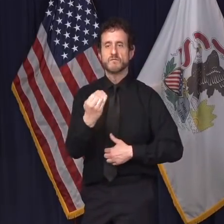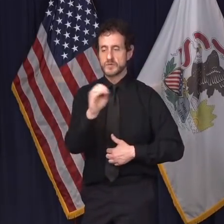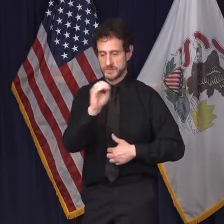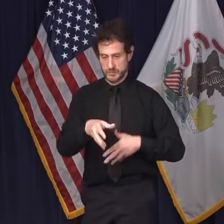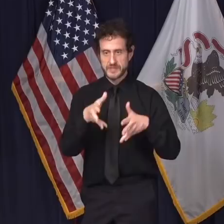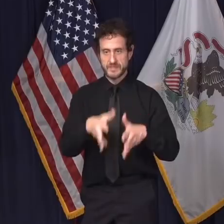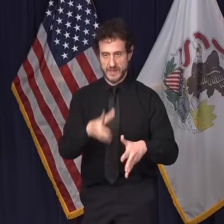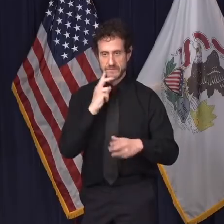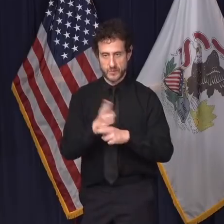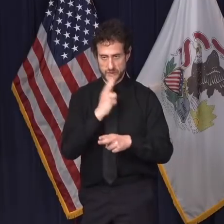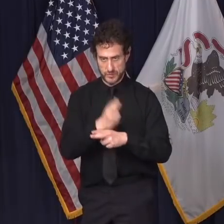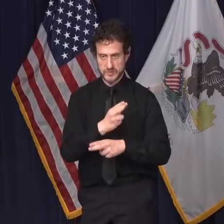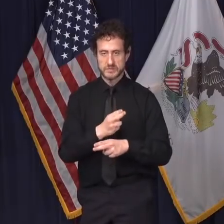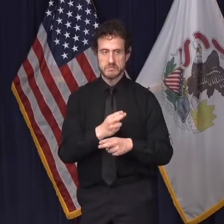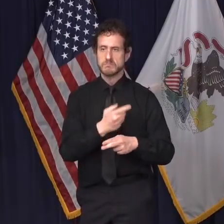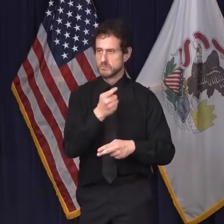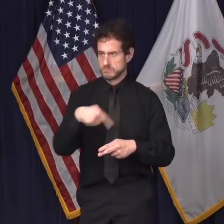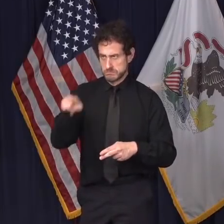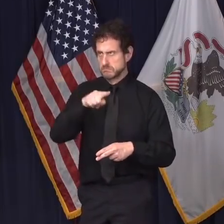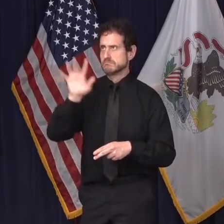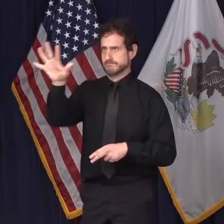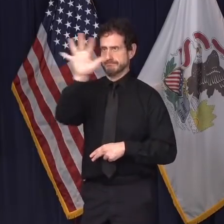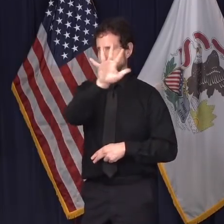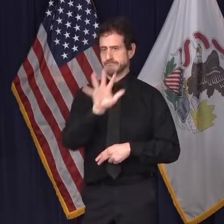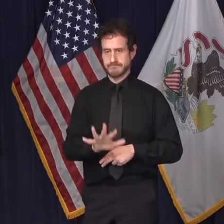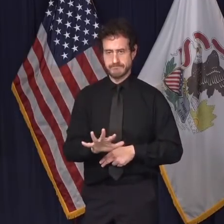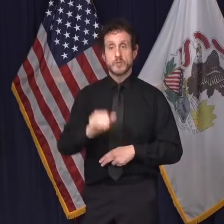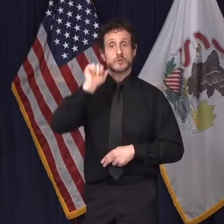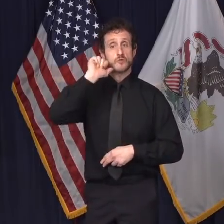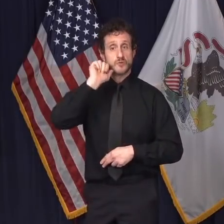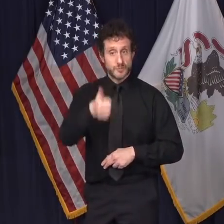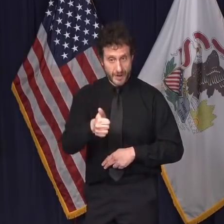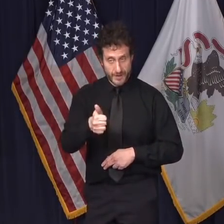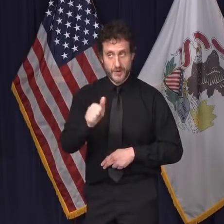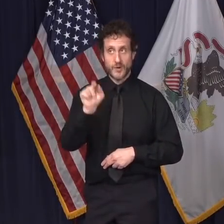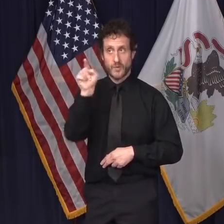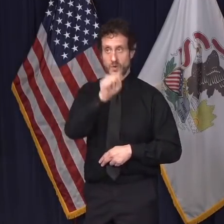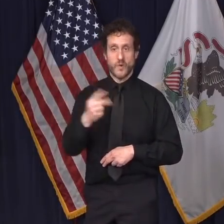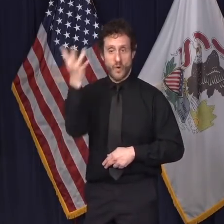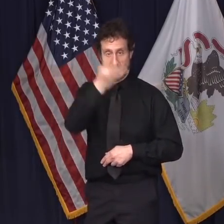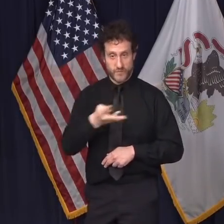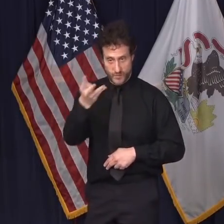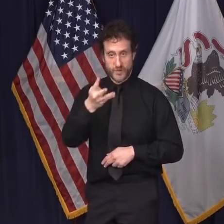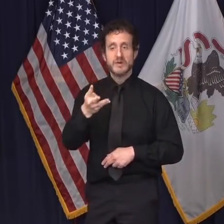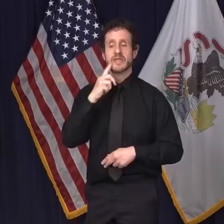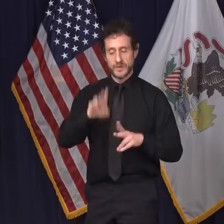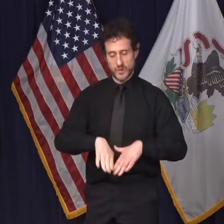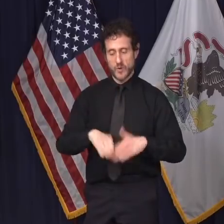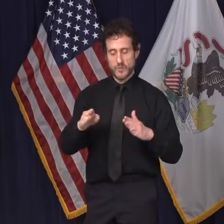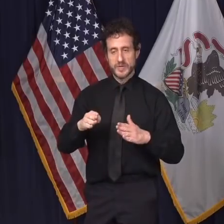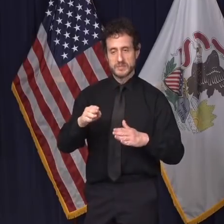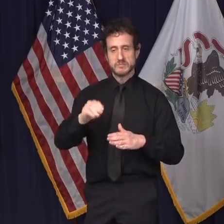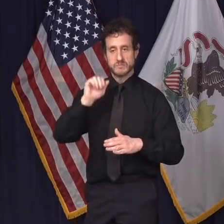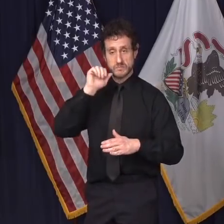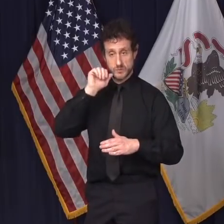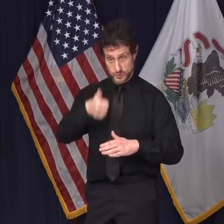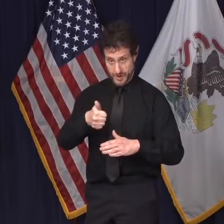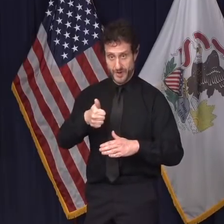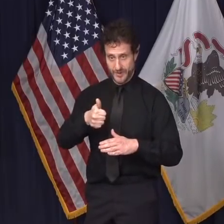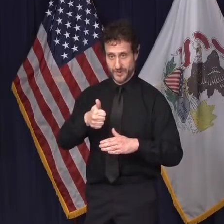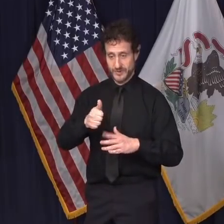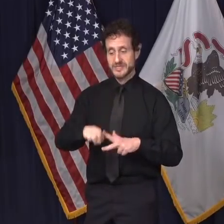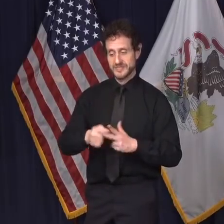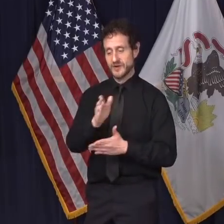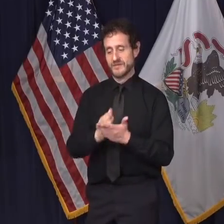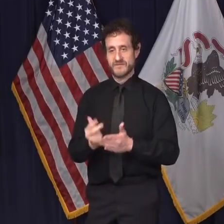tomorrow, all areas of the state are eligible to reopen in accordance with Restore Illinois Phase 3,